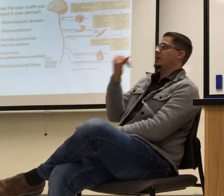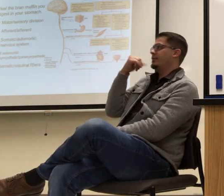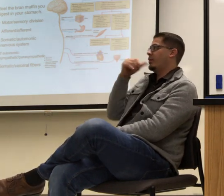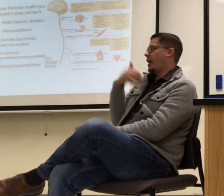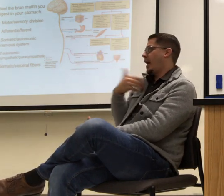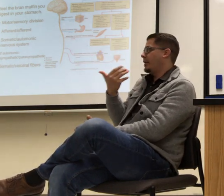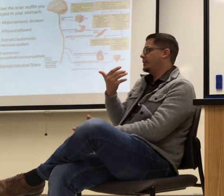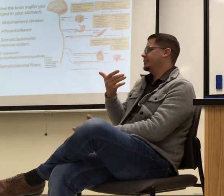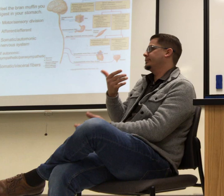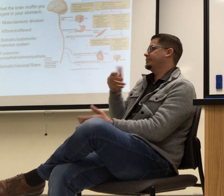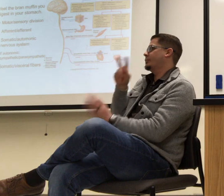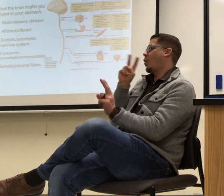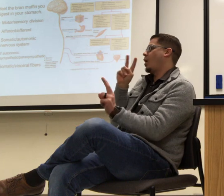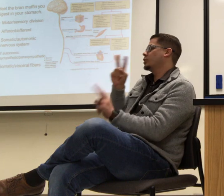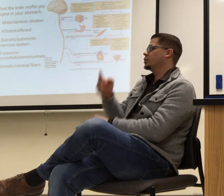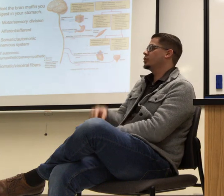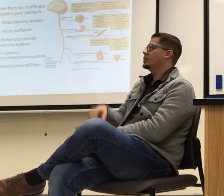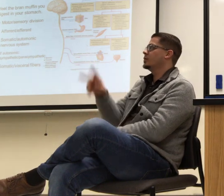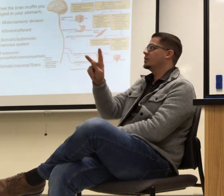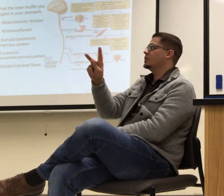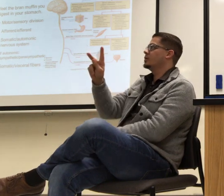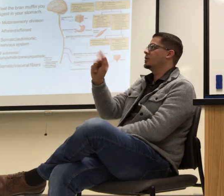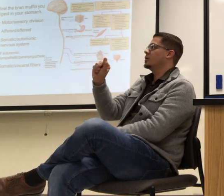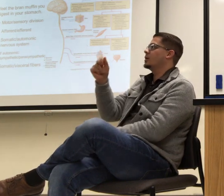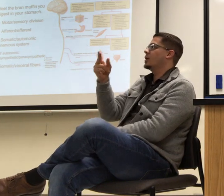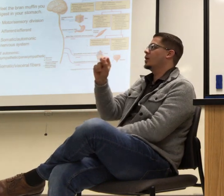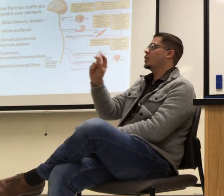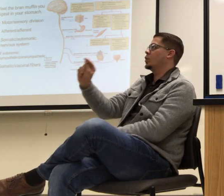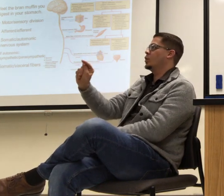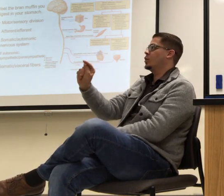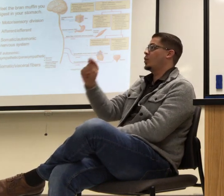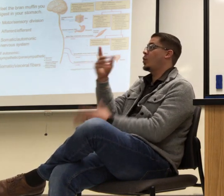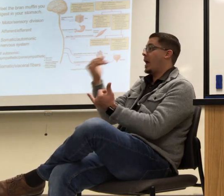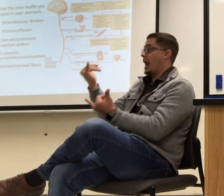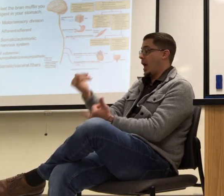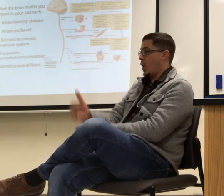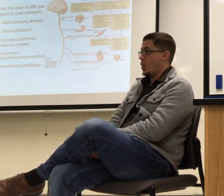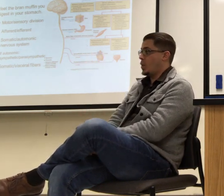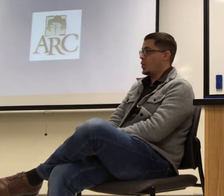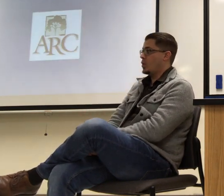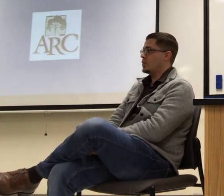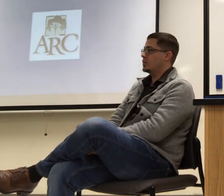just watch along. But what you want to do is open up your browser on your phone right now.